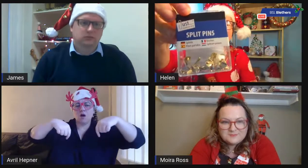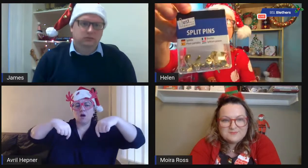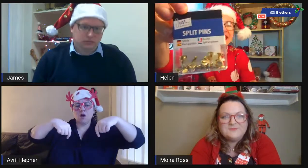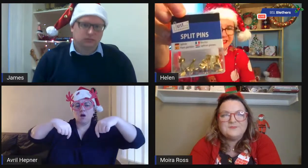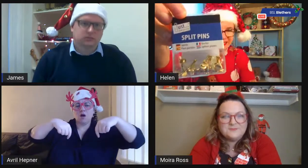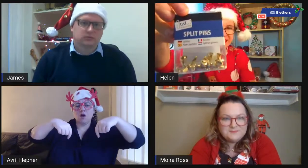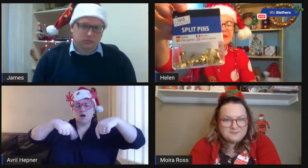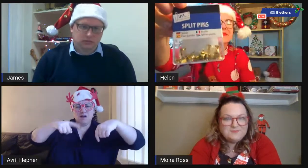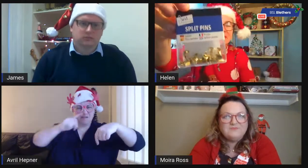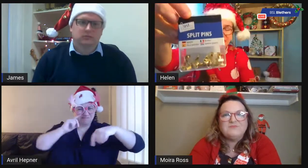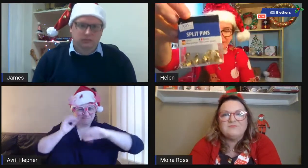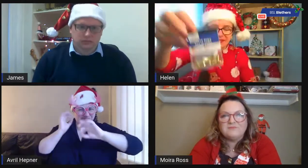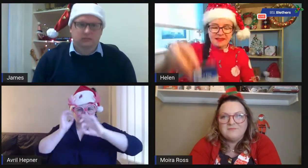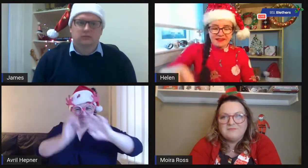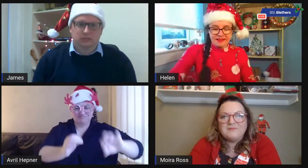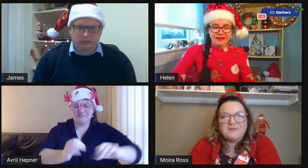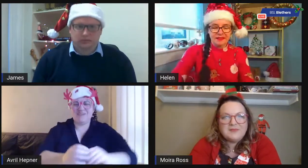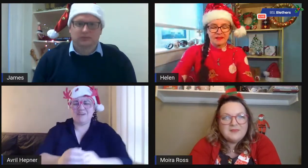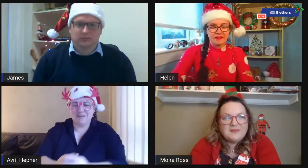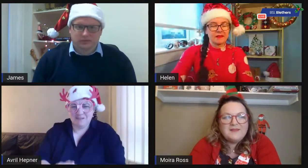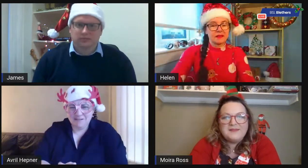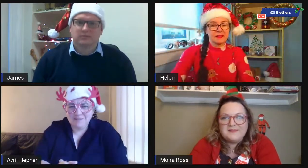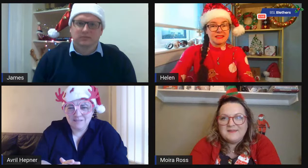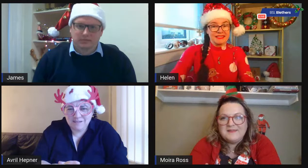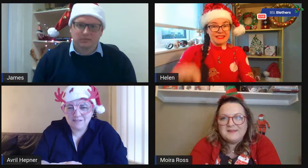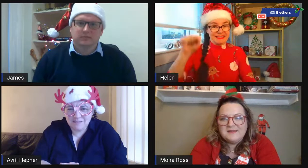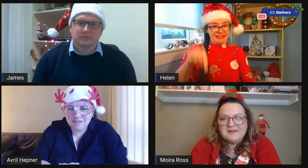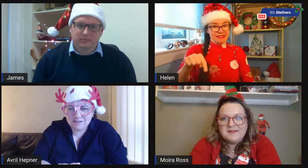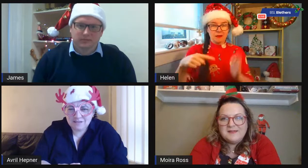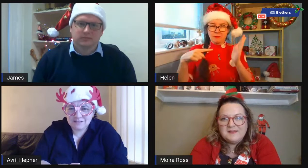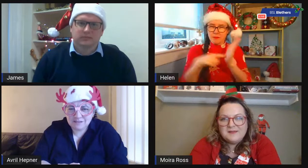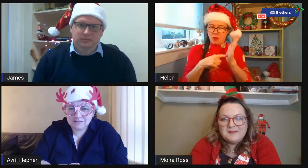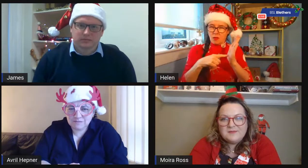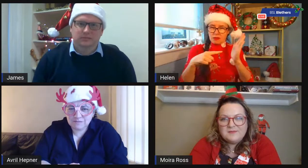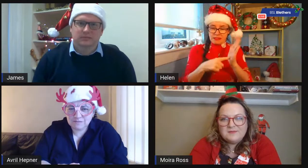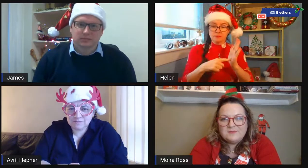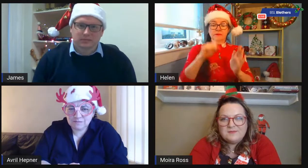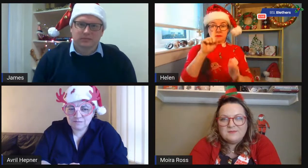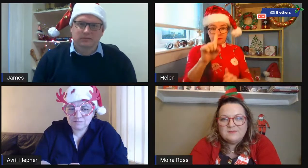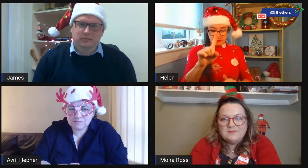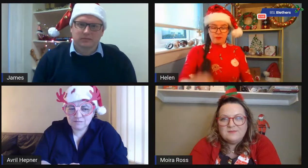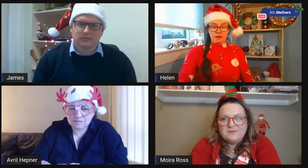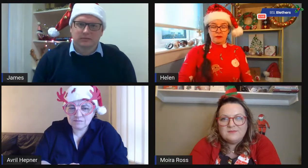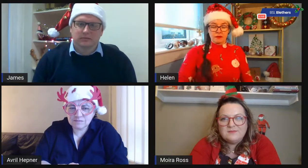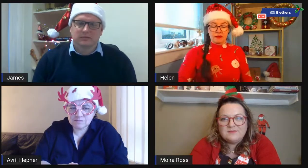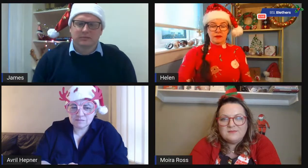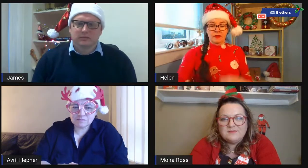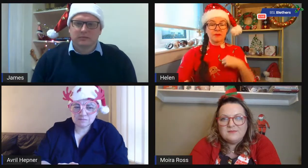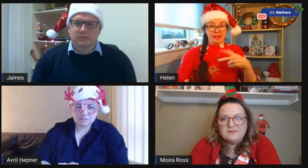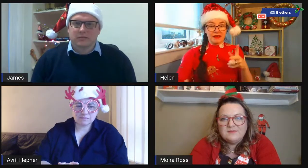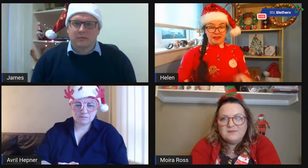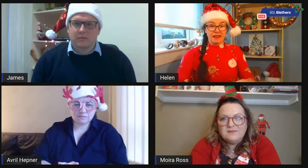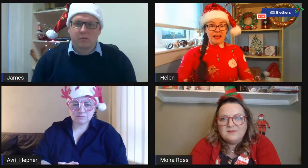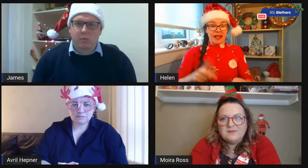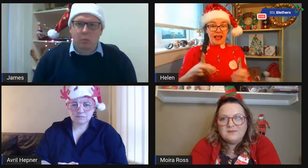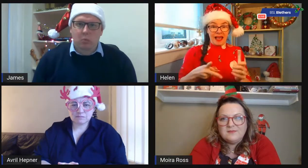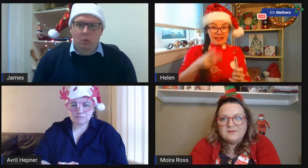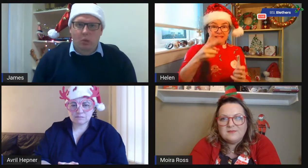buy them. I know the ones. Anywhere. Haven't seen those for years. Oh, that's really important. And I'll